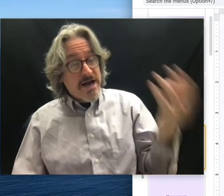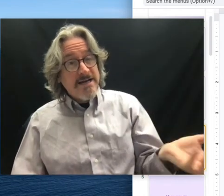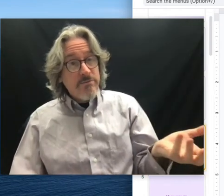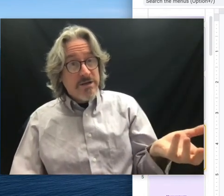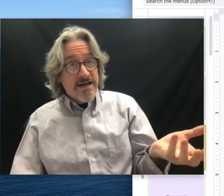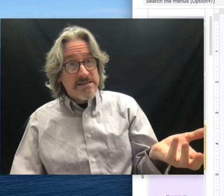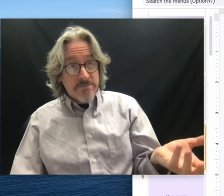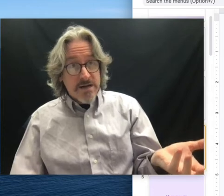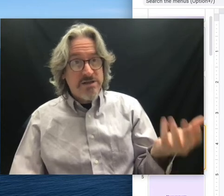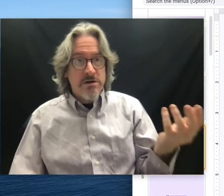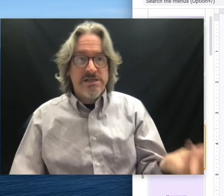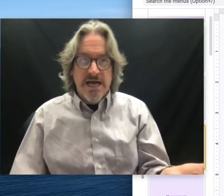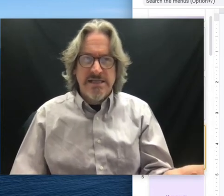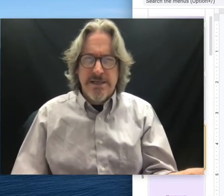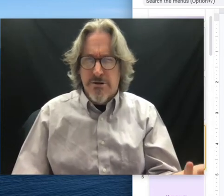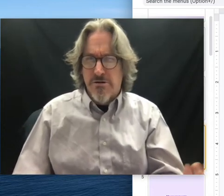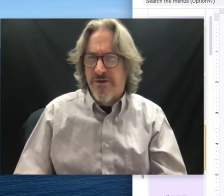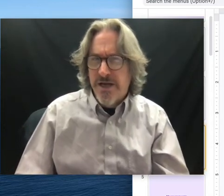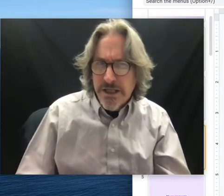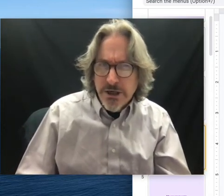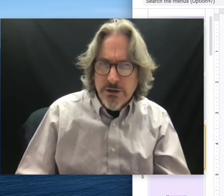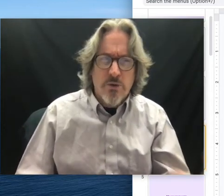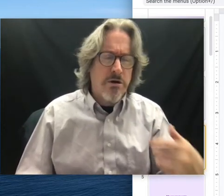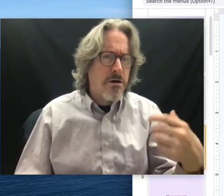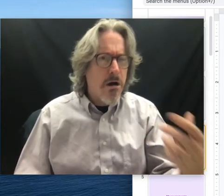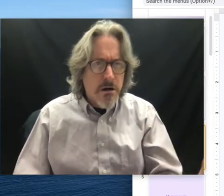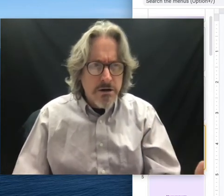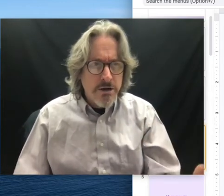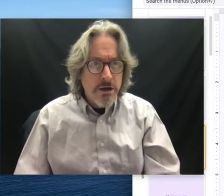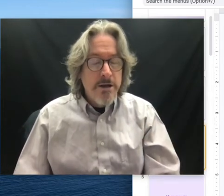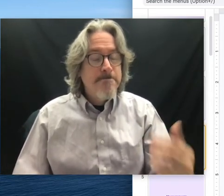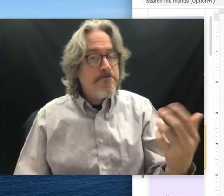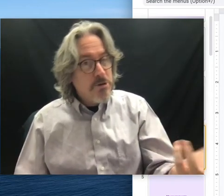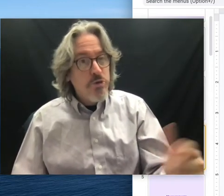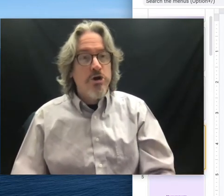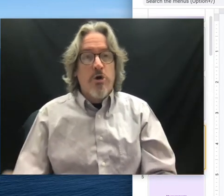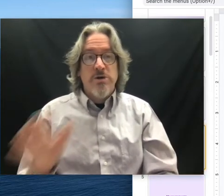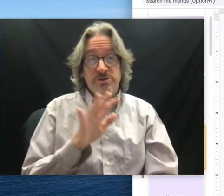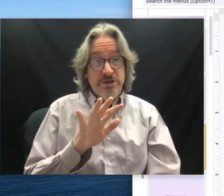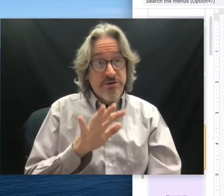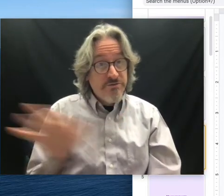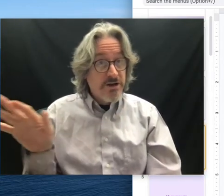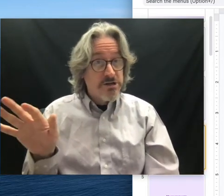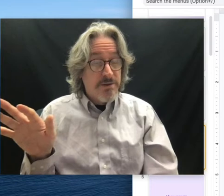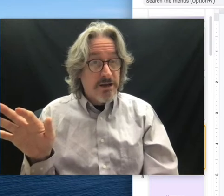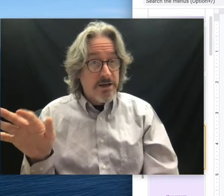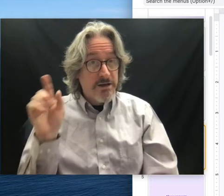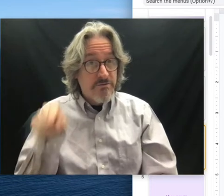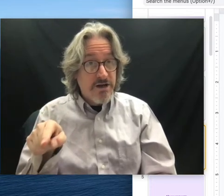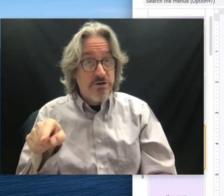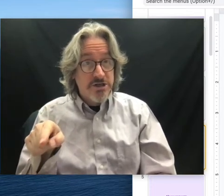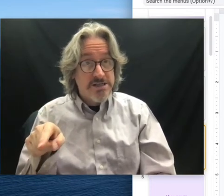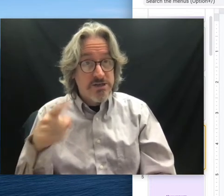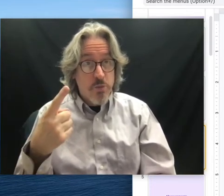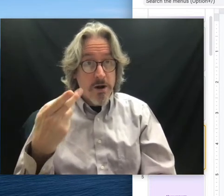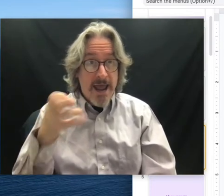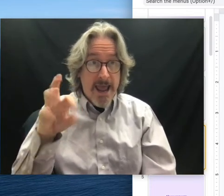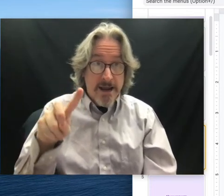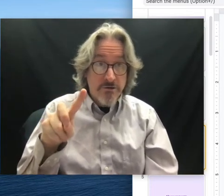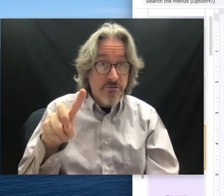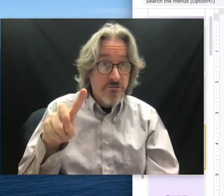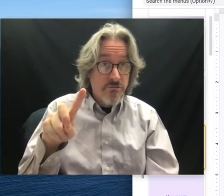So tied in with that, sometimes there are signs that aren't very clear or are hard. You can always switch to finger spelling. In the video, she says